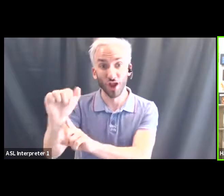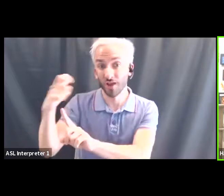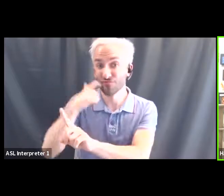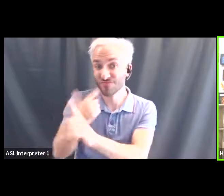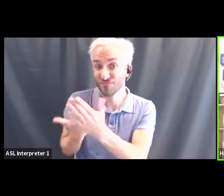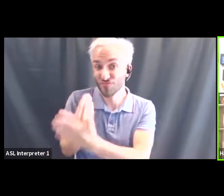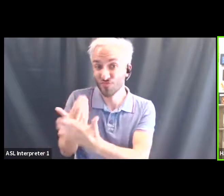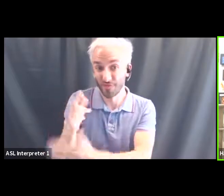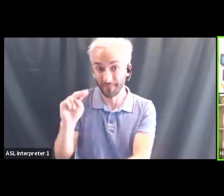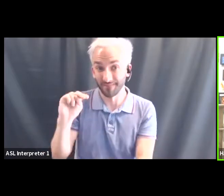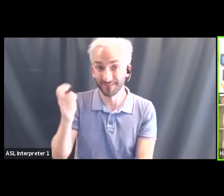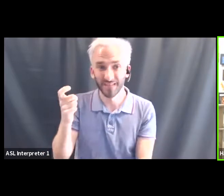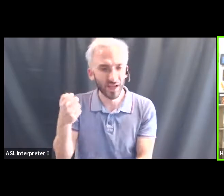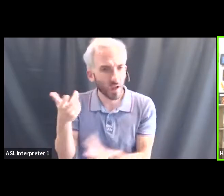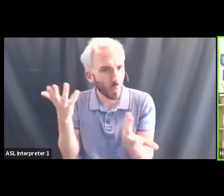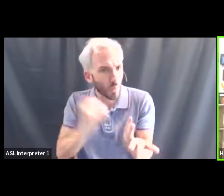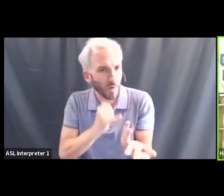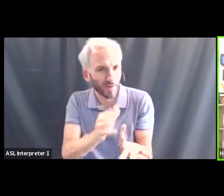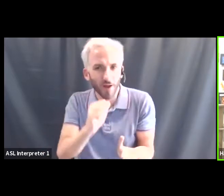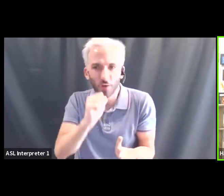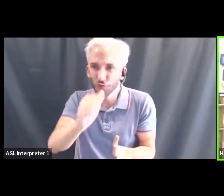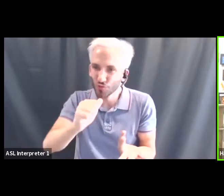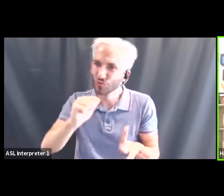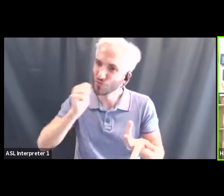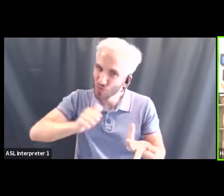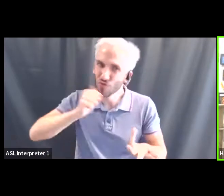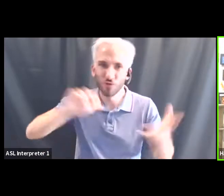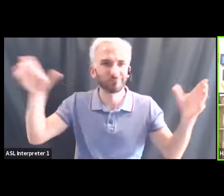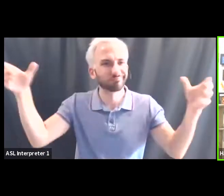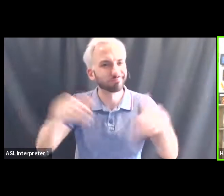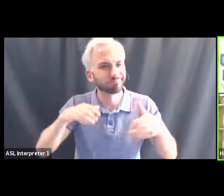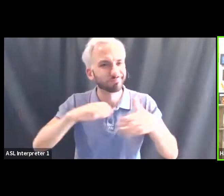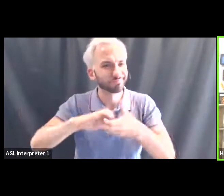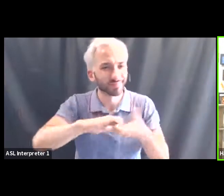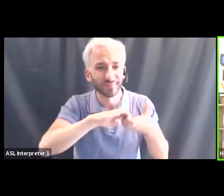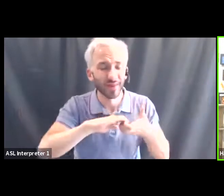allow ourselves to fight in the gladiator stadium for everyone else's